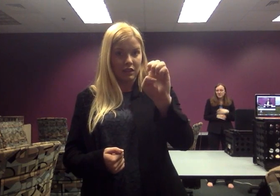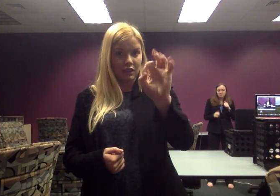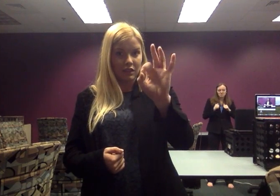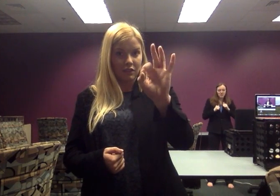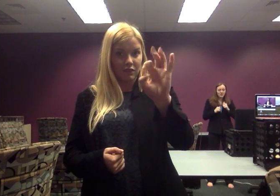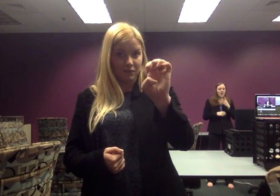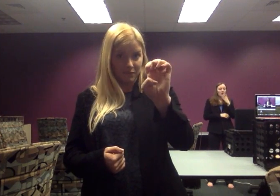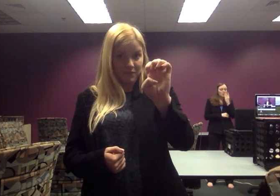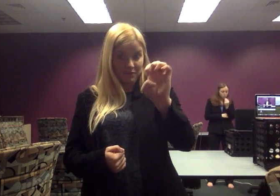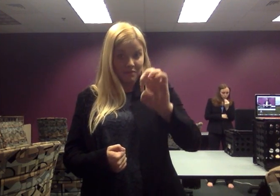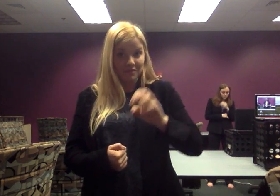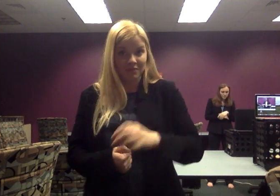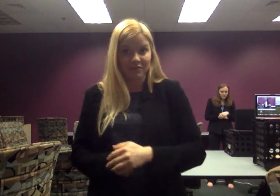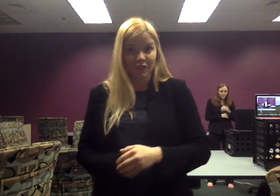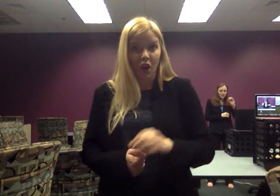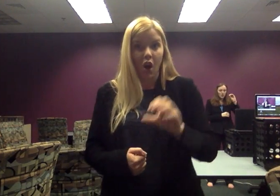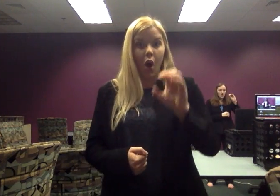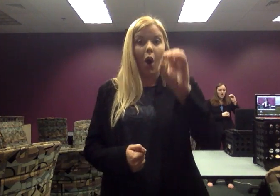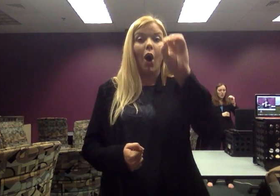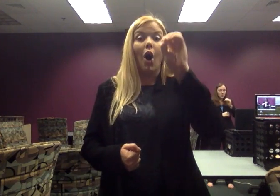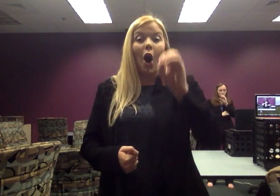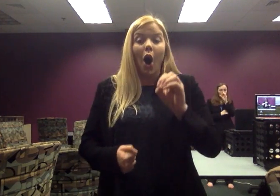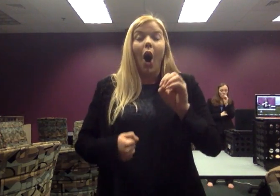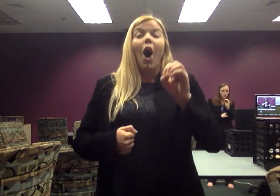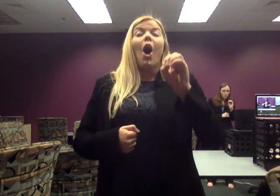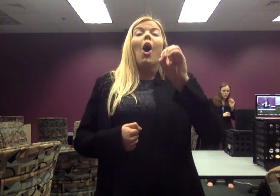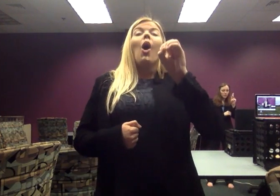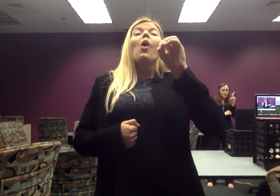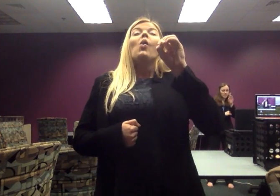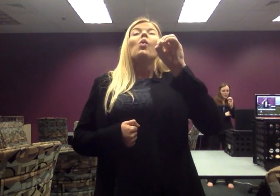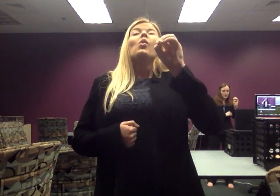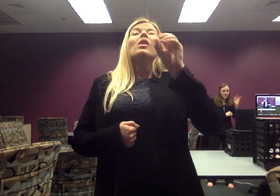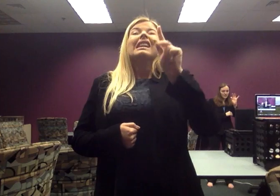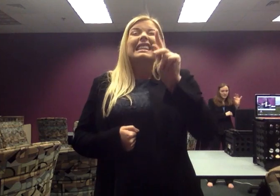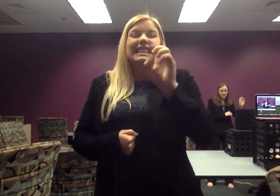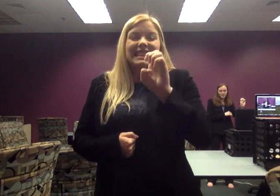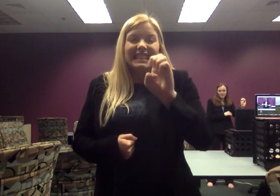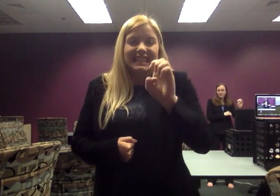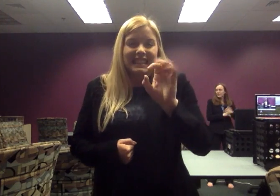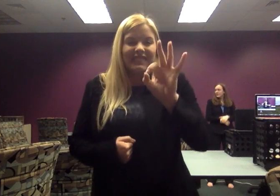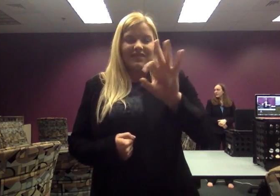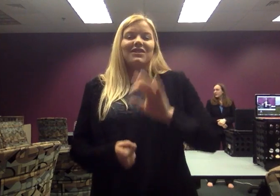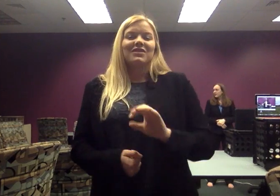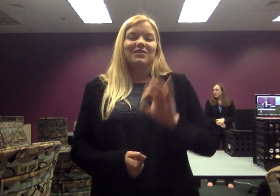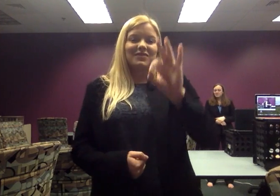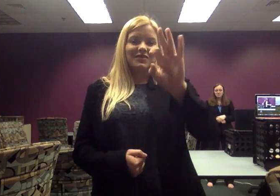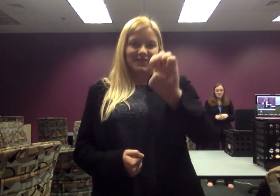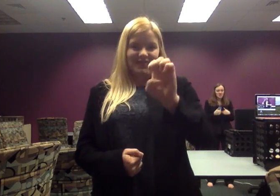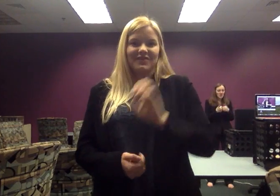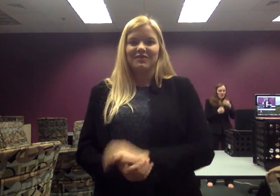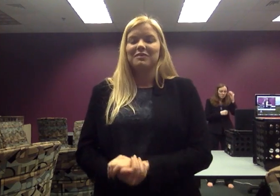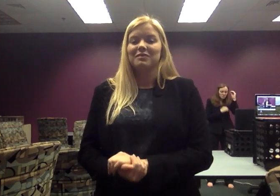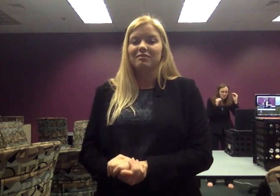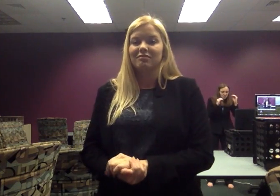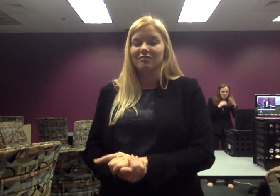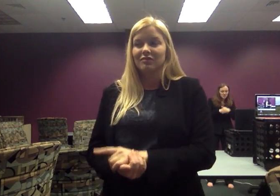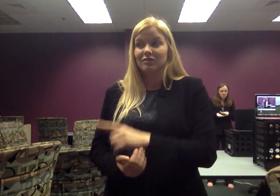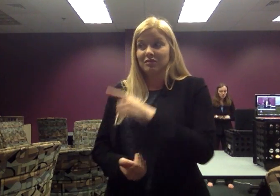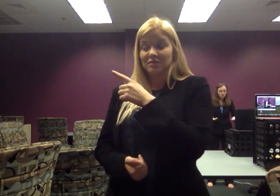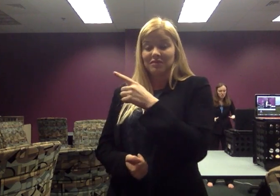Like, oh, that's how I teach the kindergartners to remember her name. And Georgia loved to paint about